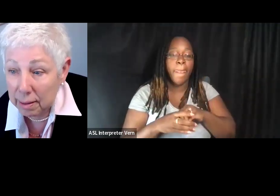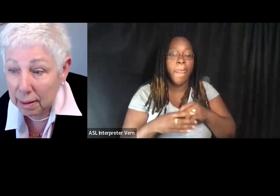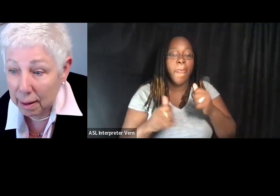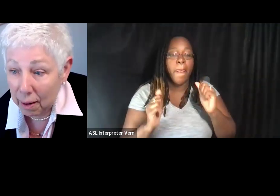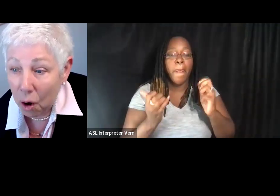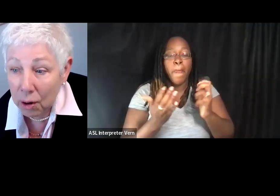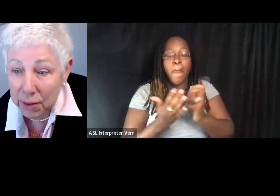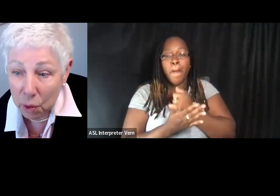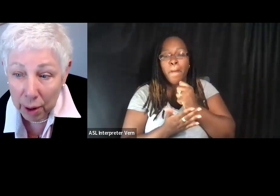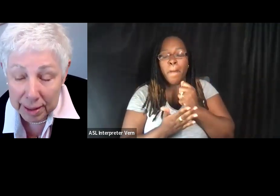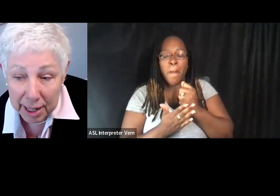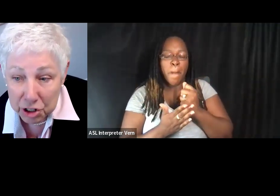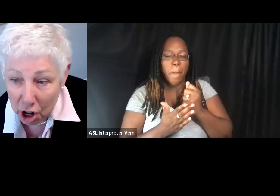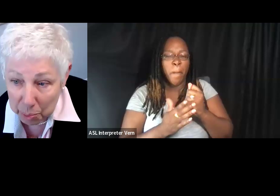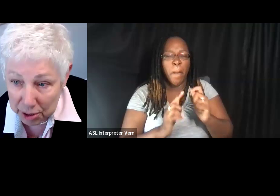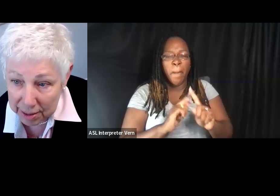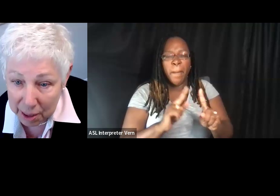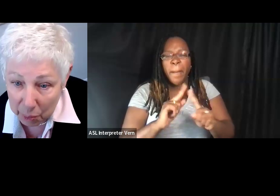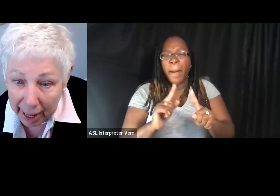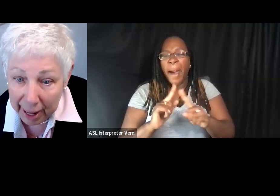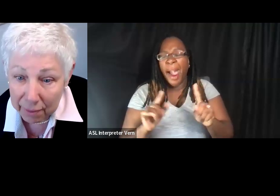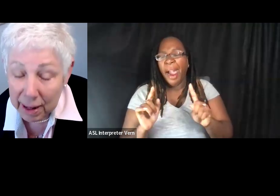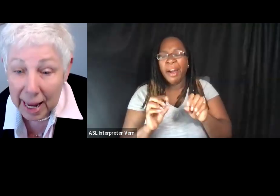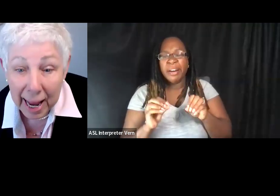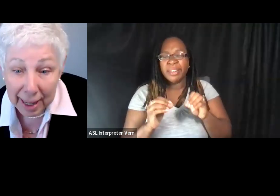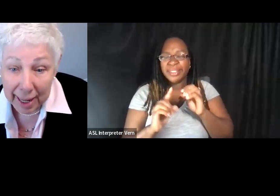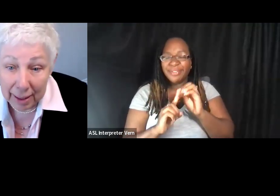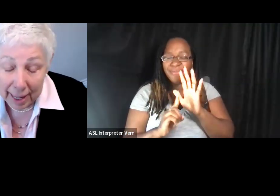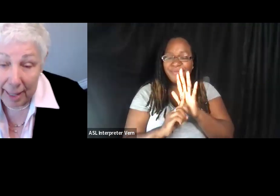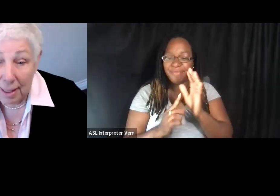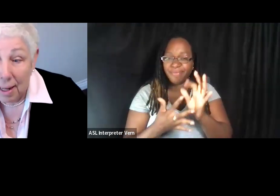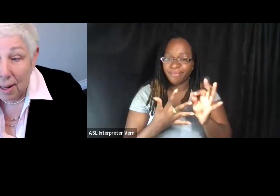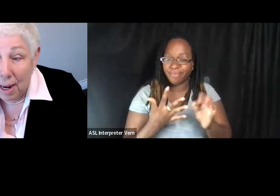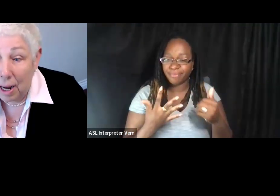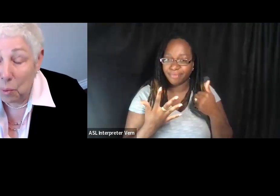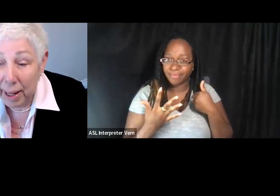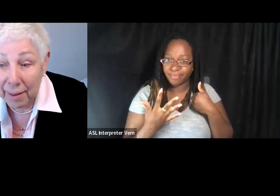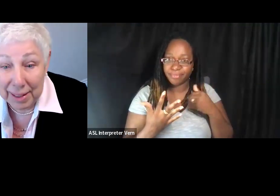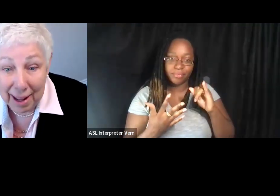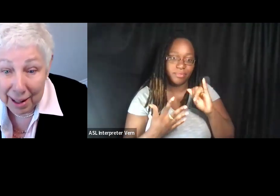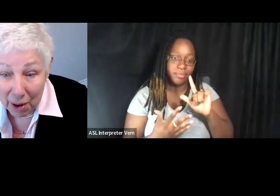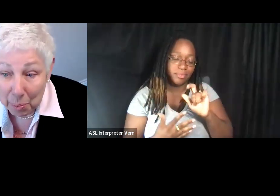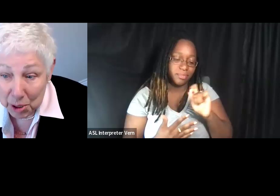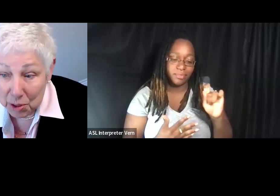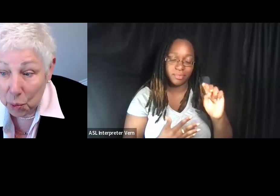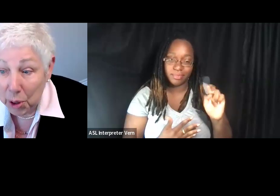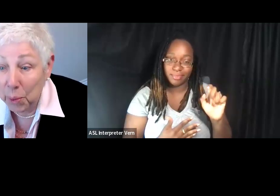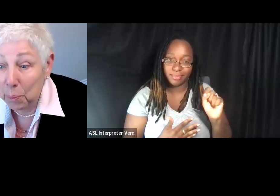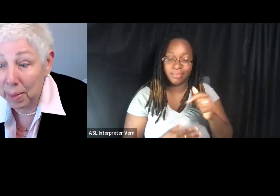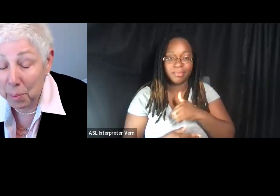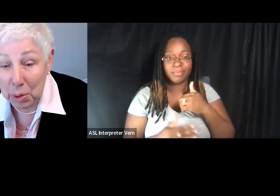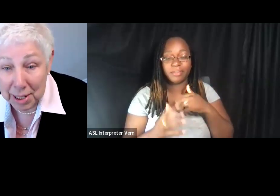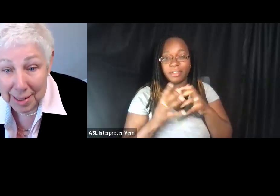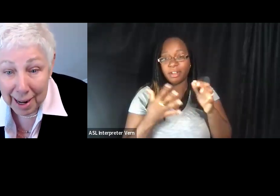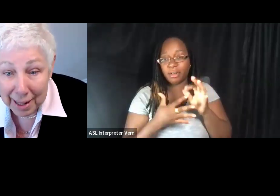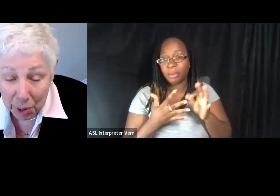look at all of the orientation options that we have at ILNet. We have a lot of options for you,